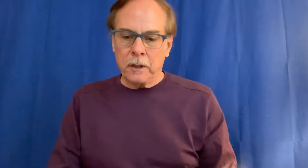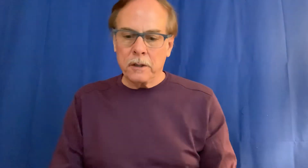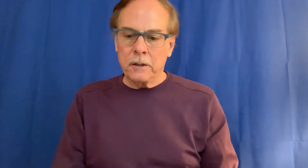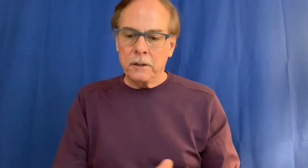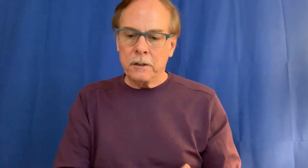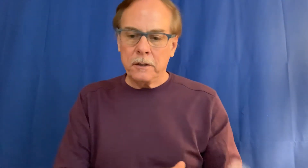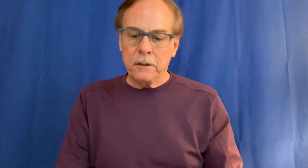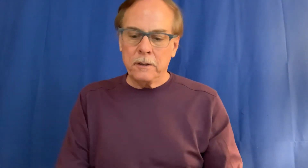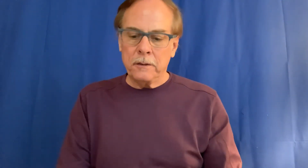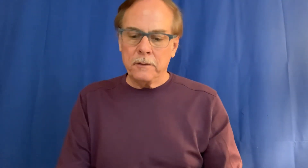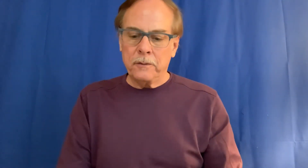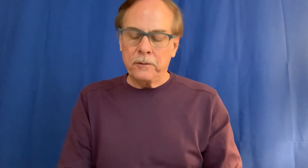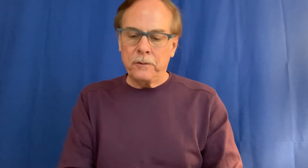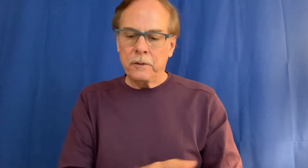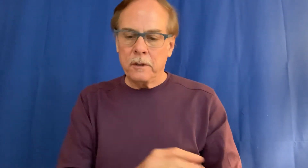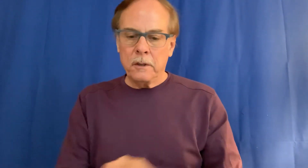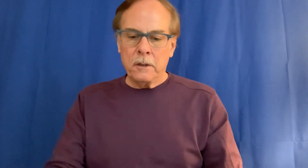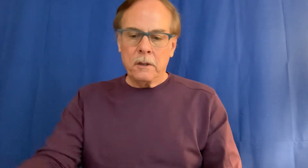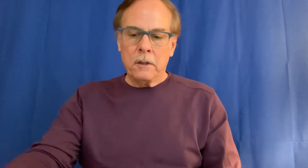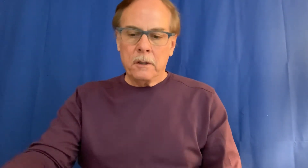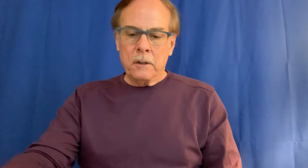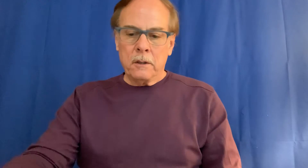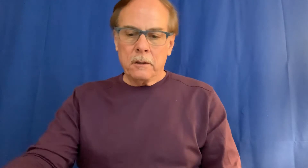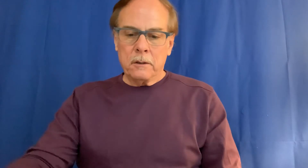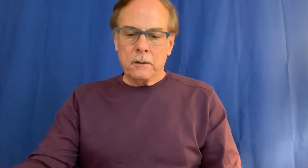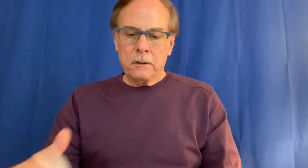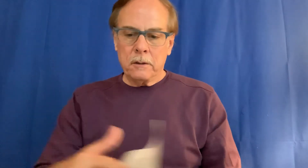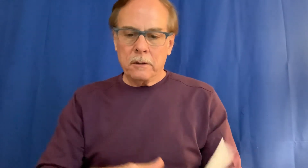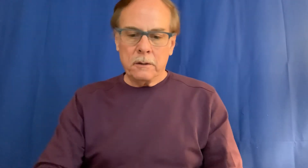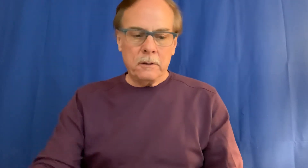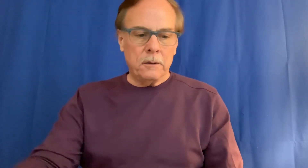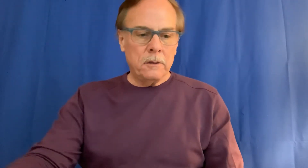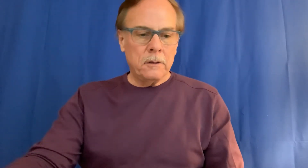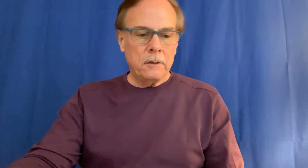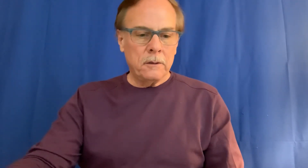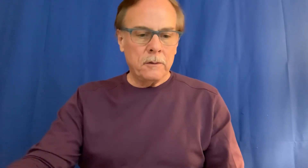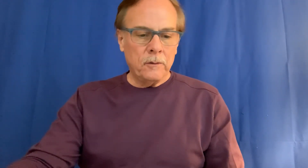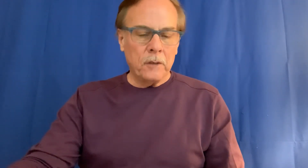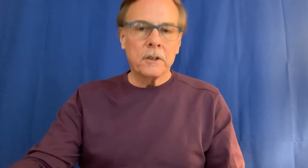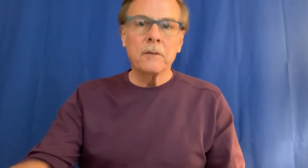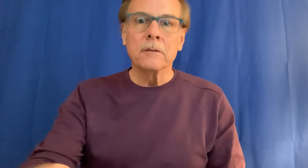5, let's see, 5-7.